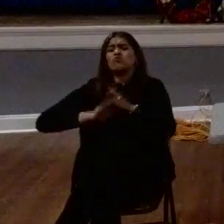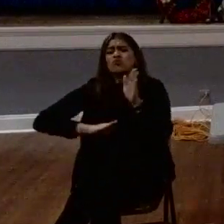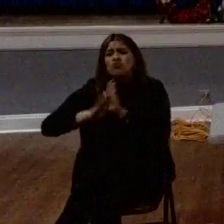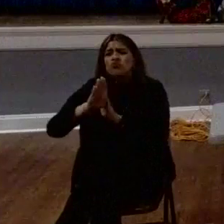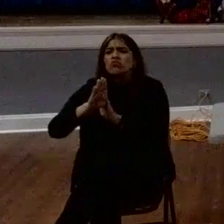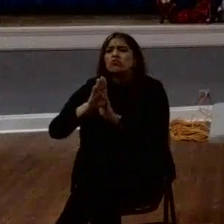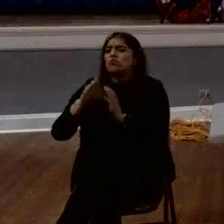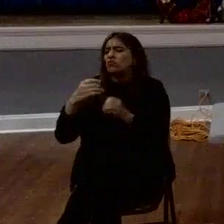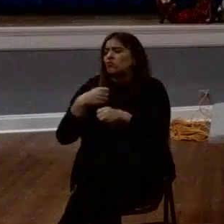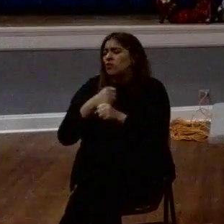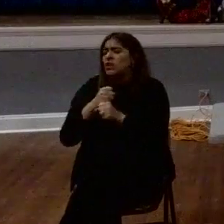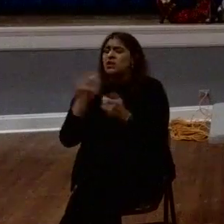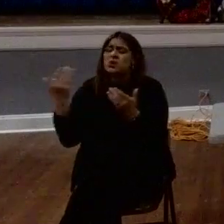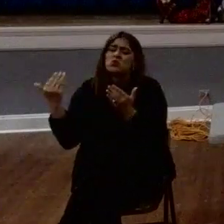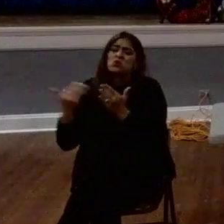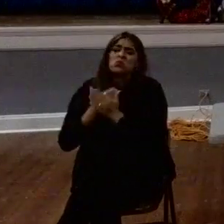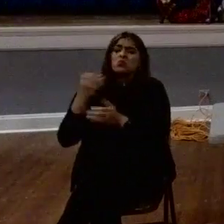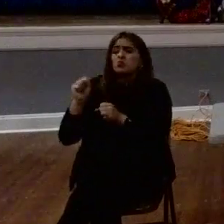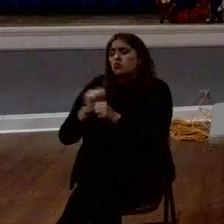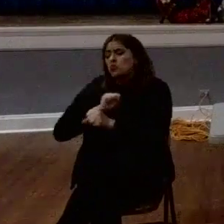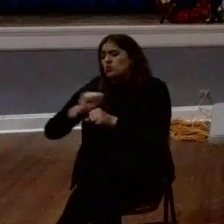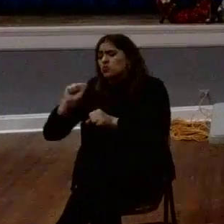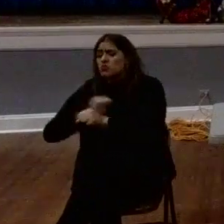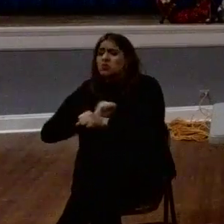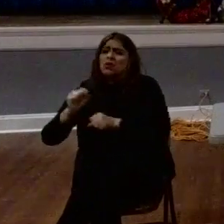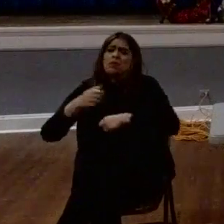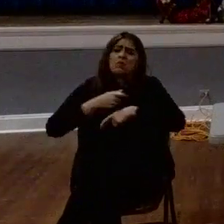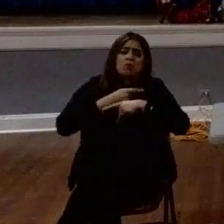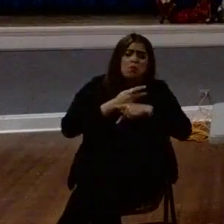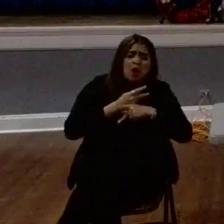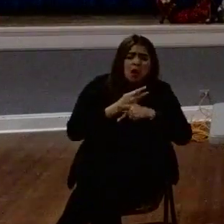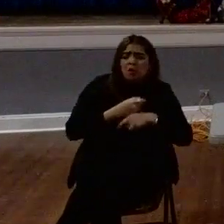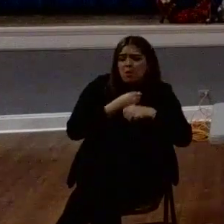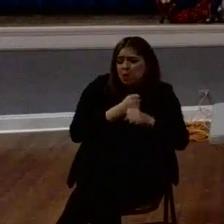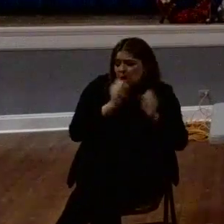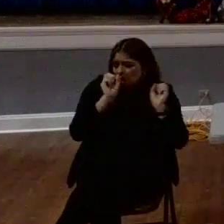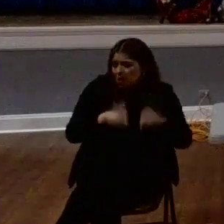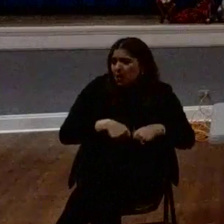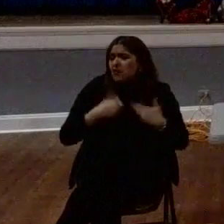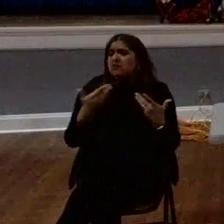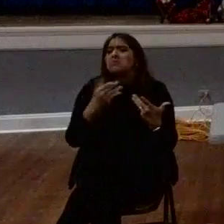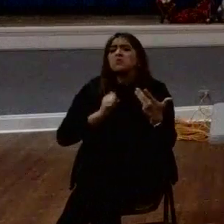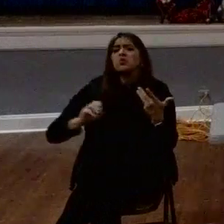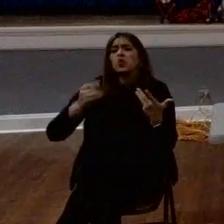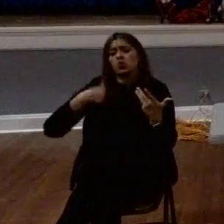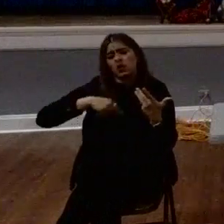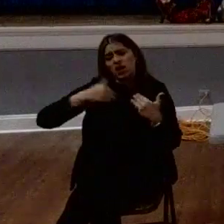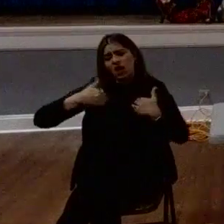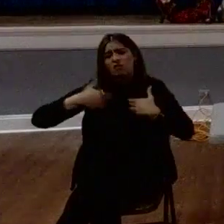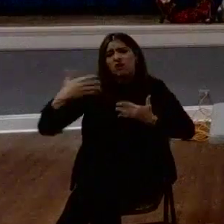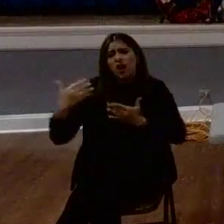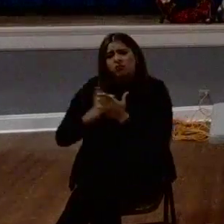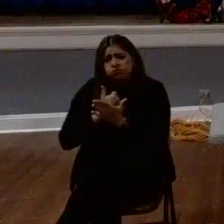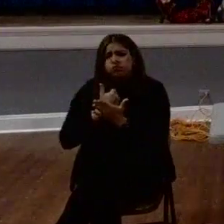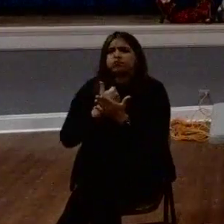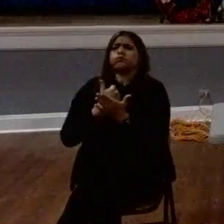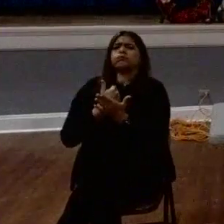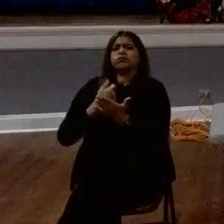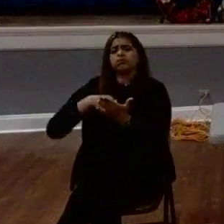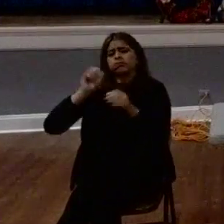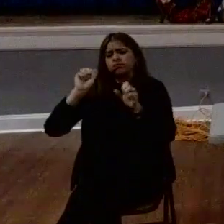create jobs, employment, new products. And so we have an opportunity here to